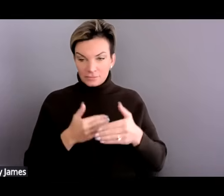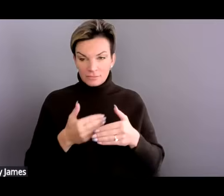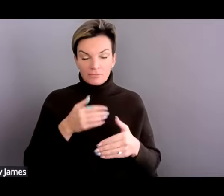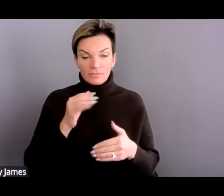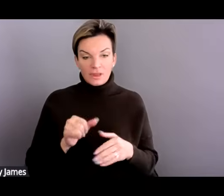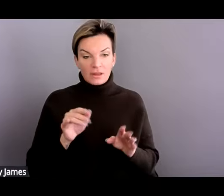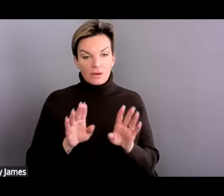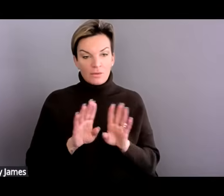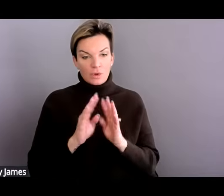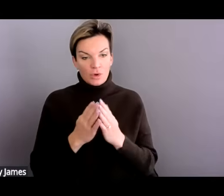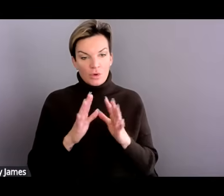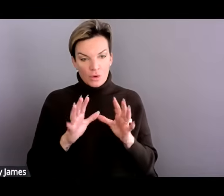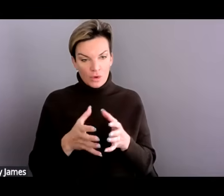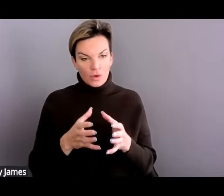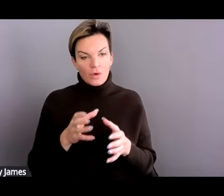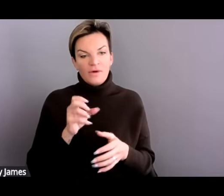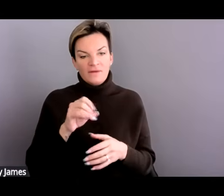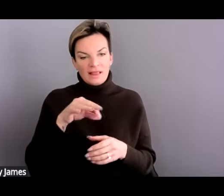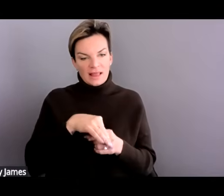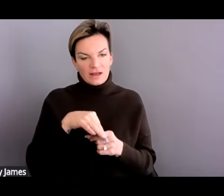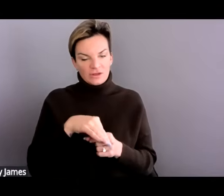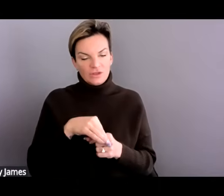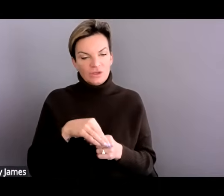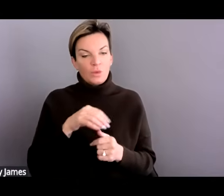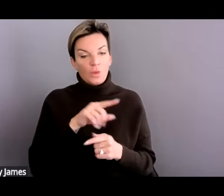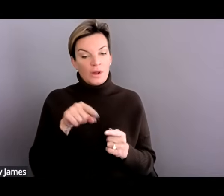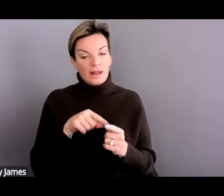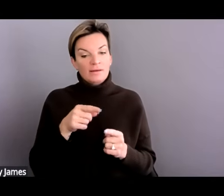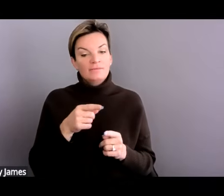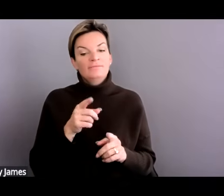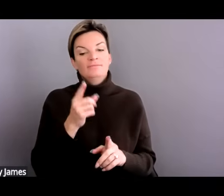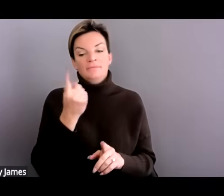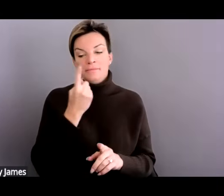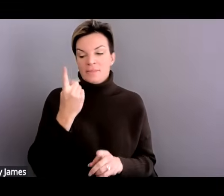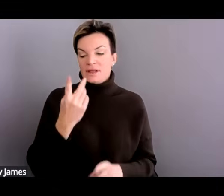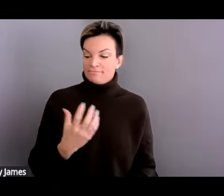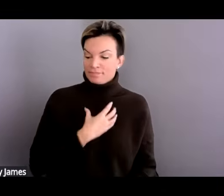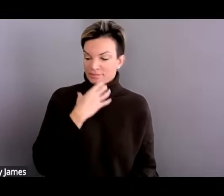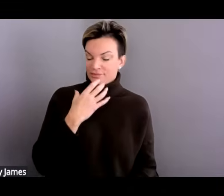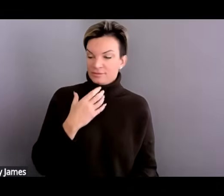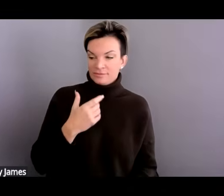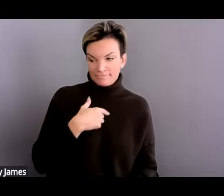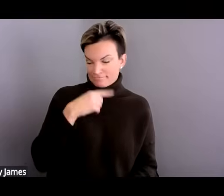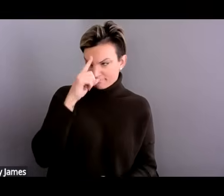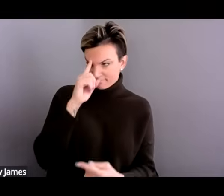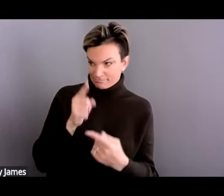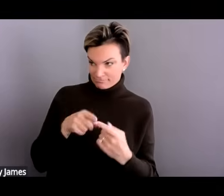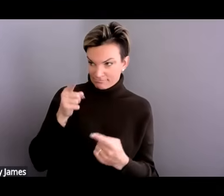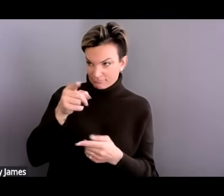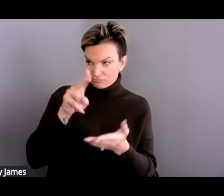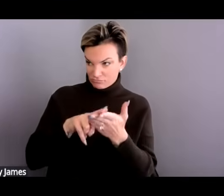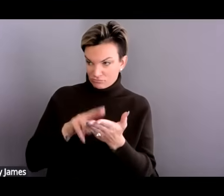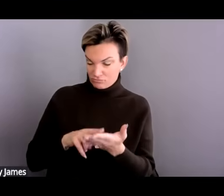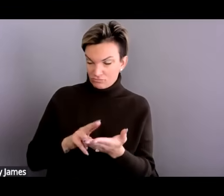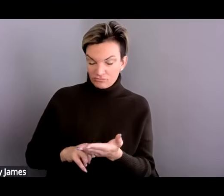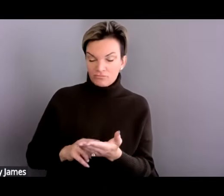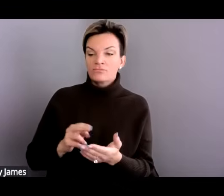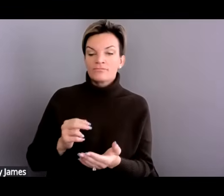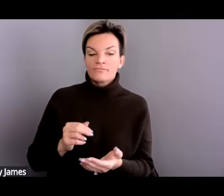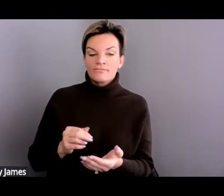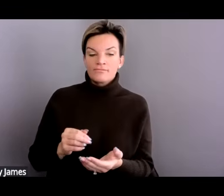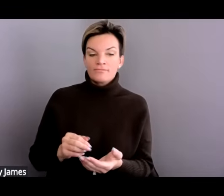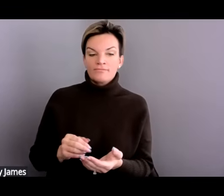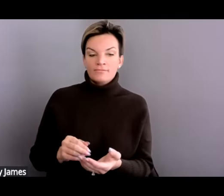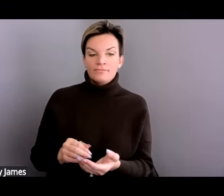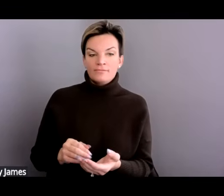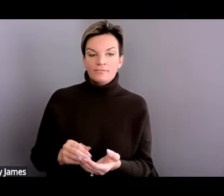Elections follows when it receives challenges to circulator signatures, and then what the board